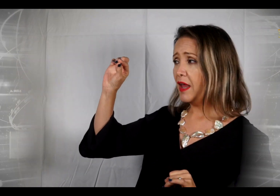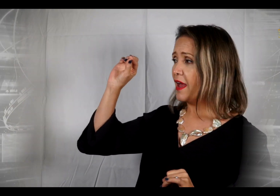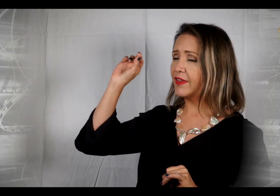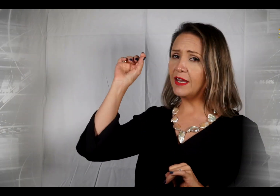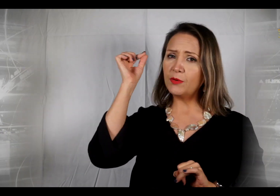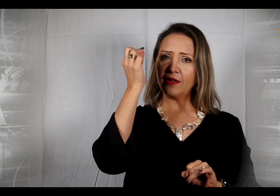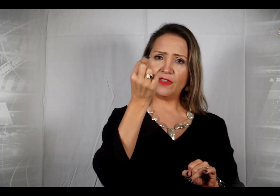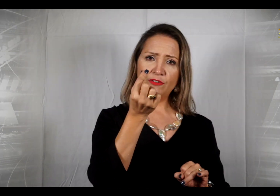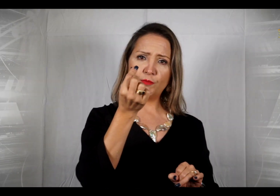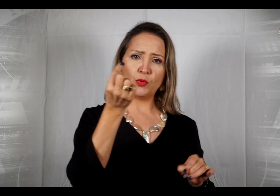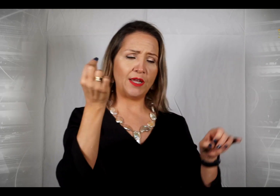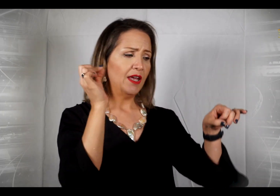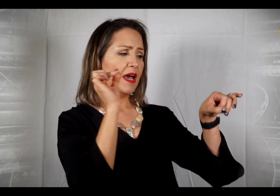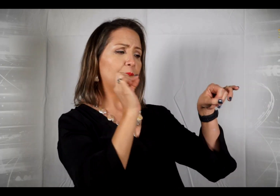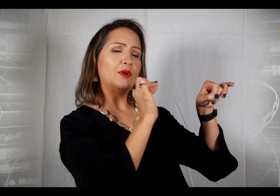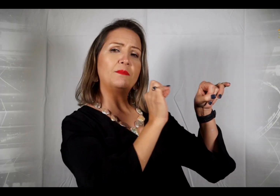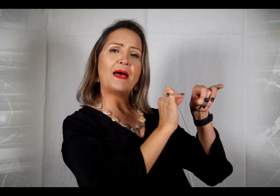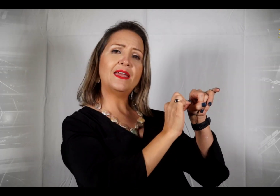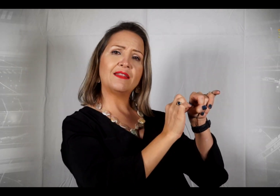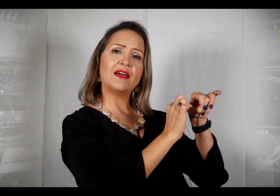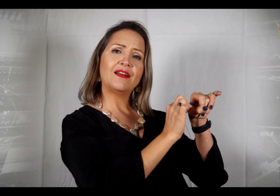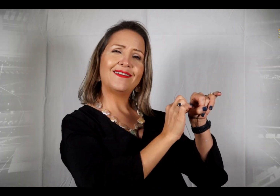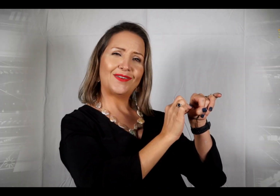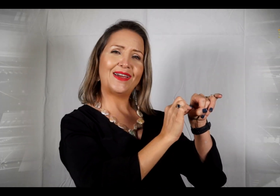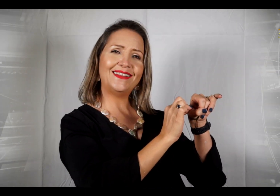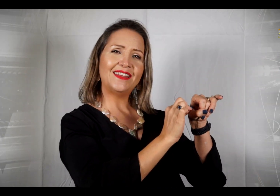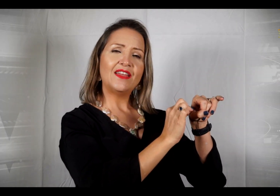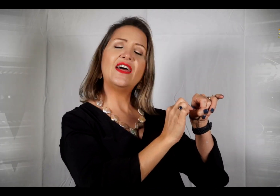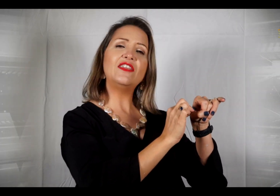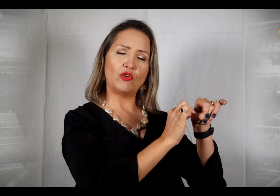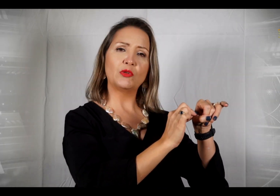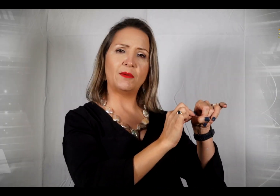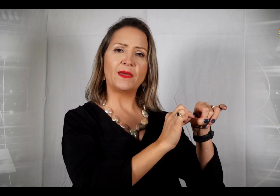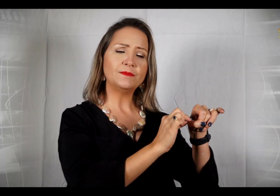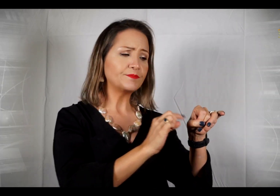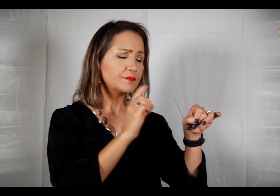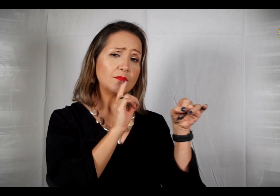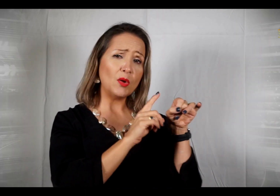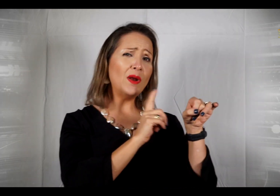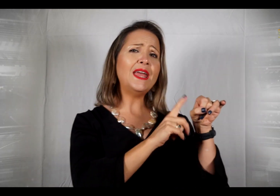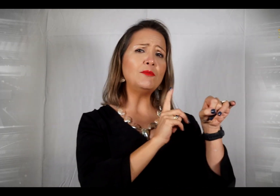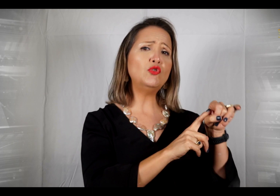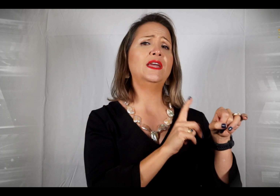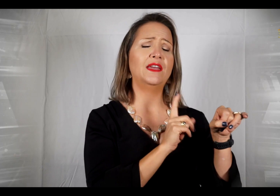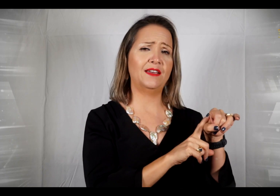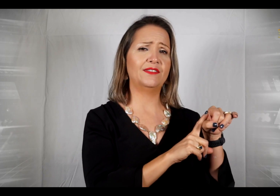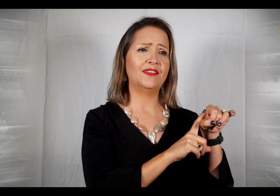and then I bring this spoolie and put it back in there, right? That is double dipping. What I am doing is,